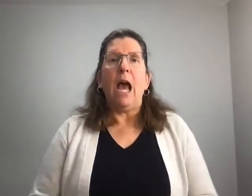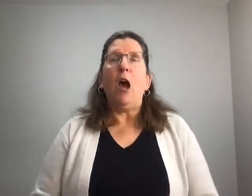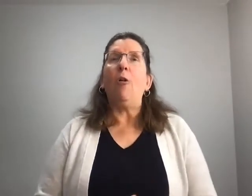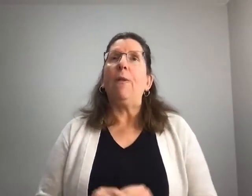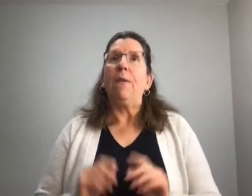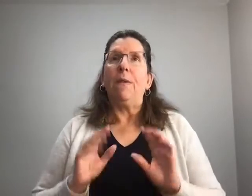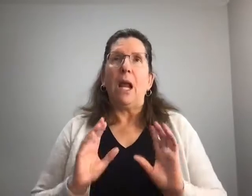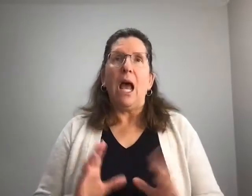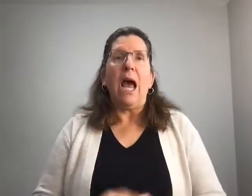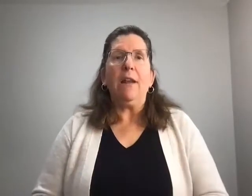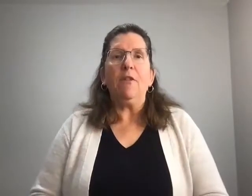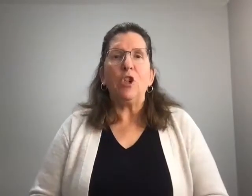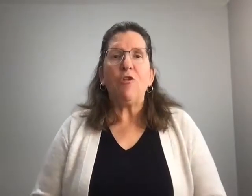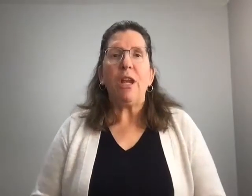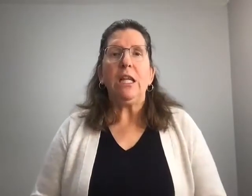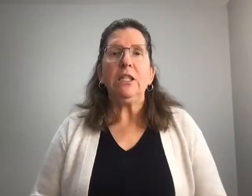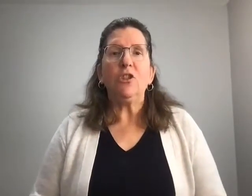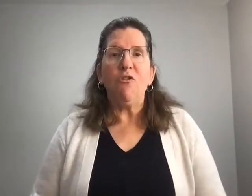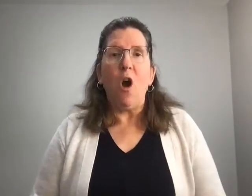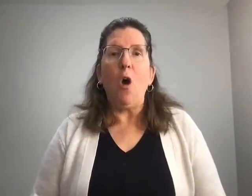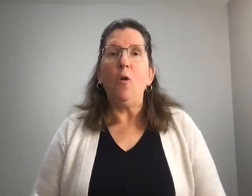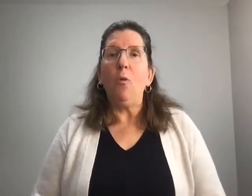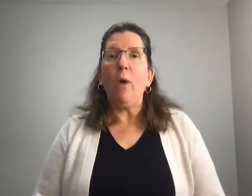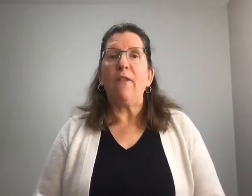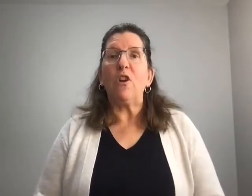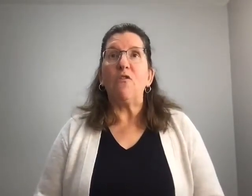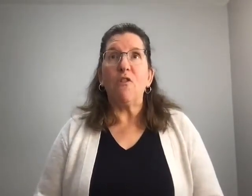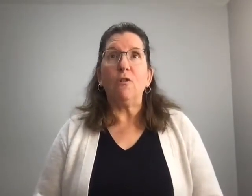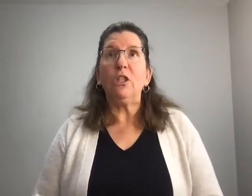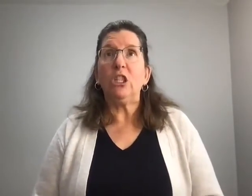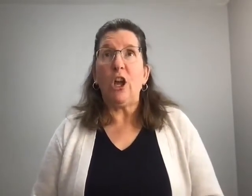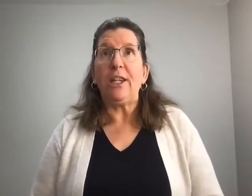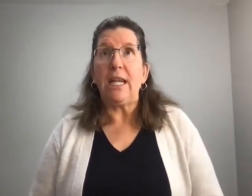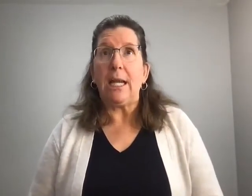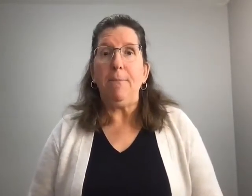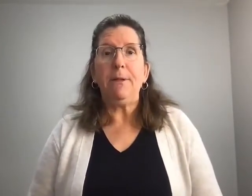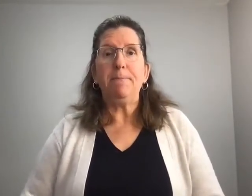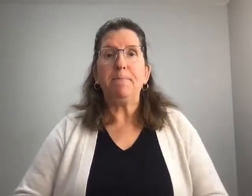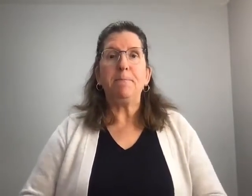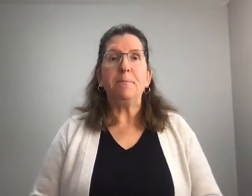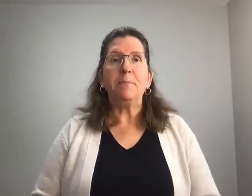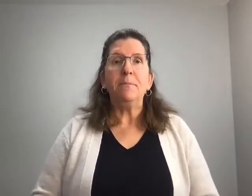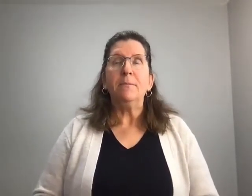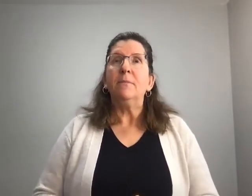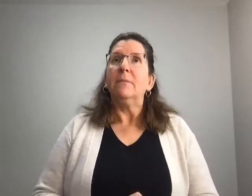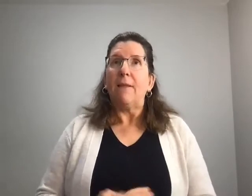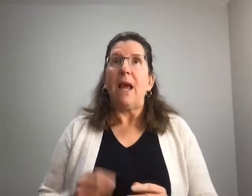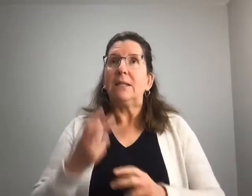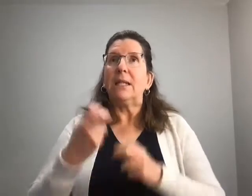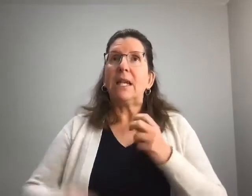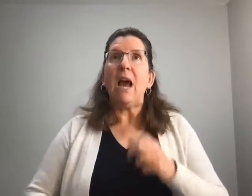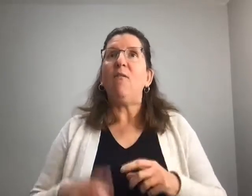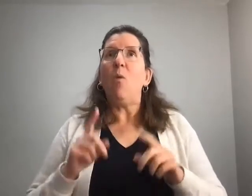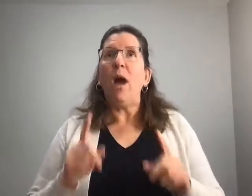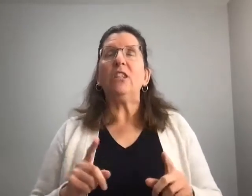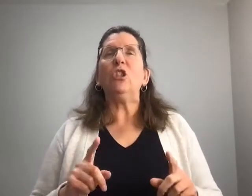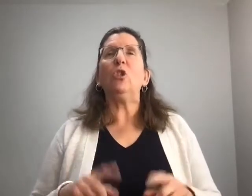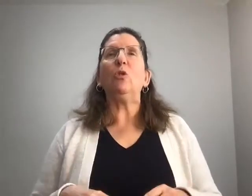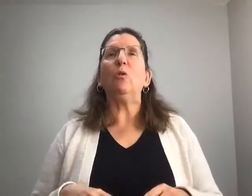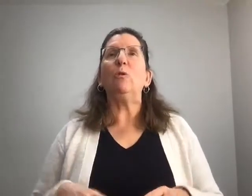Now, the line, the trees grow when the roots are deep. Now, it's a tough one to